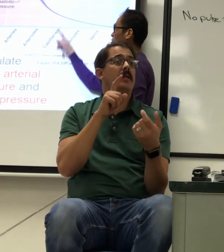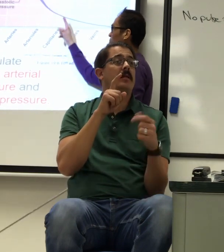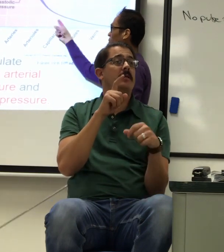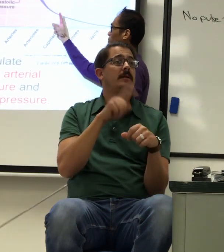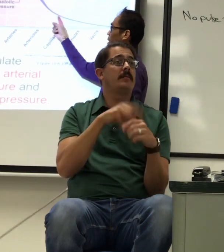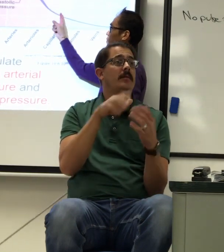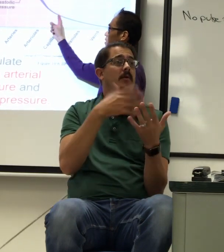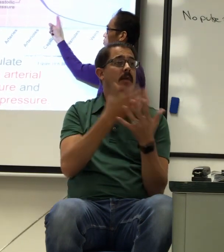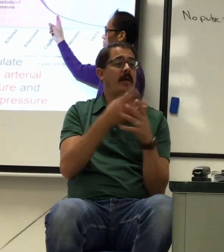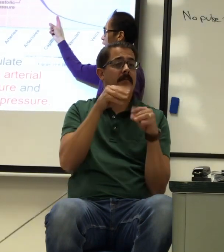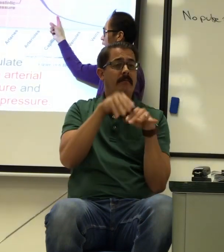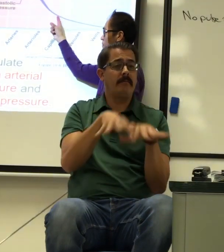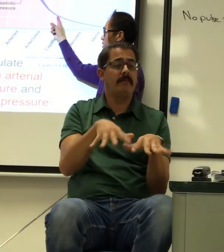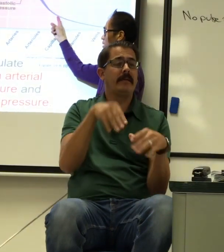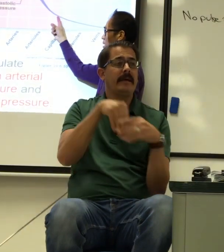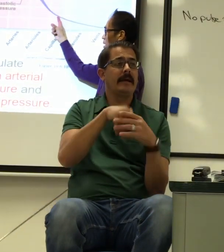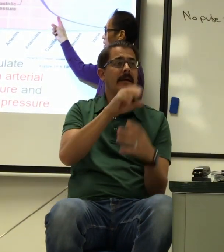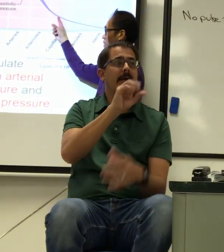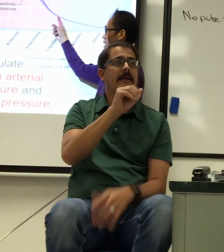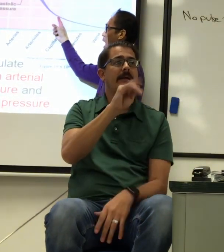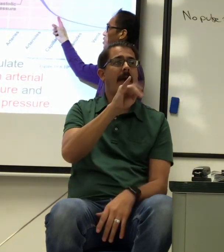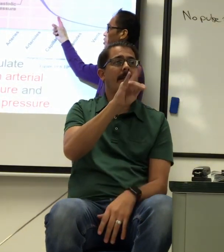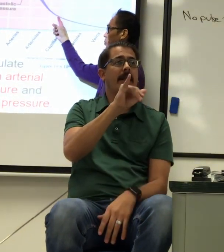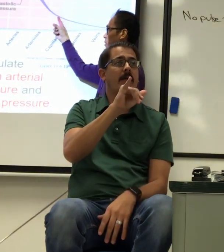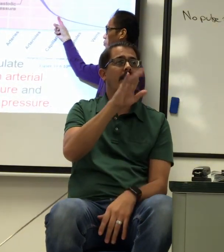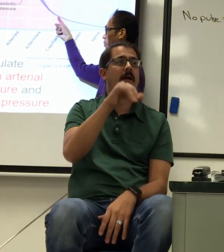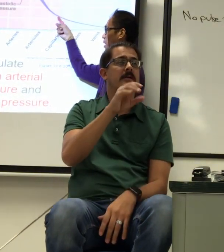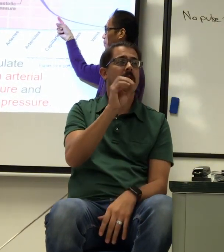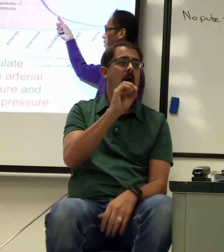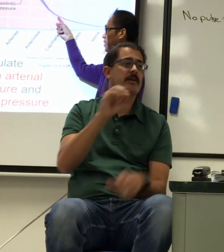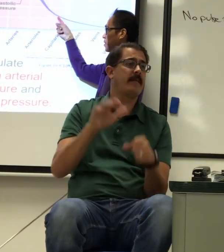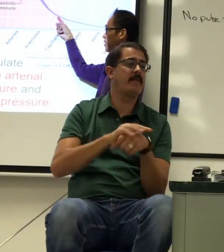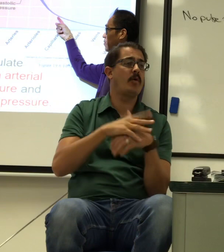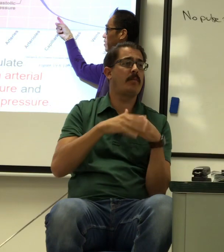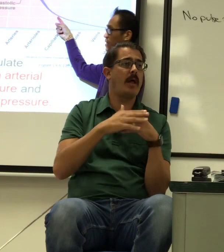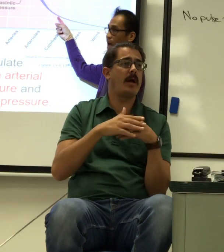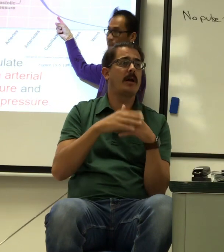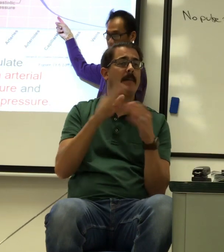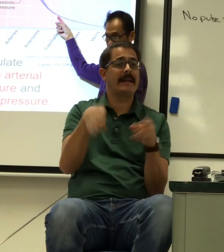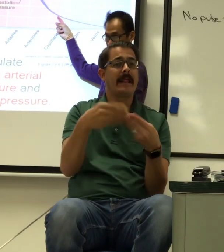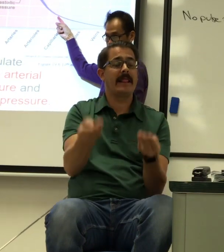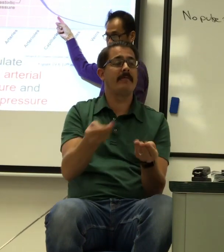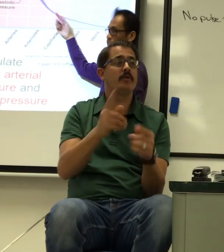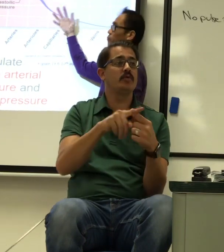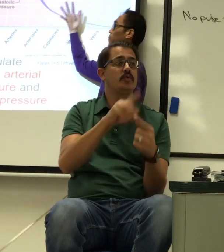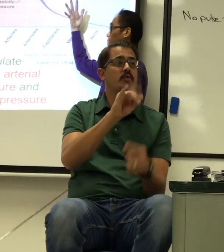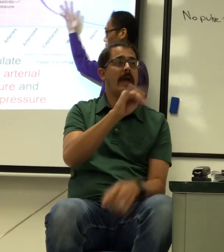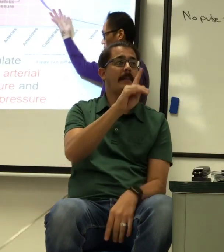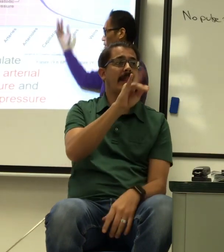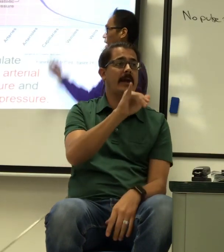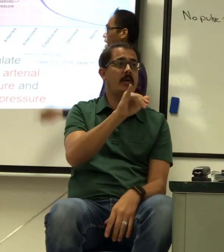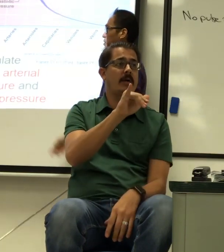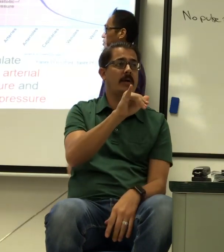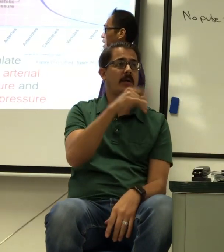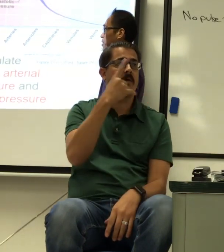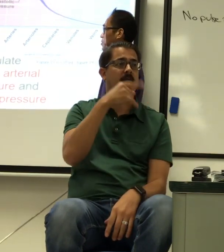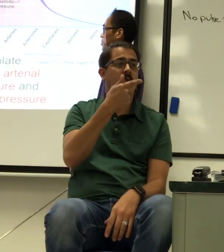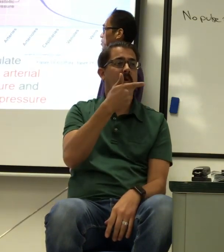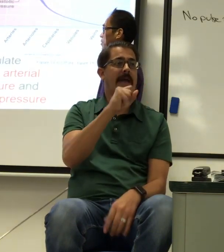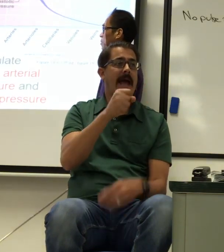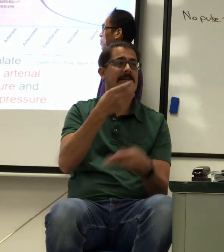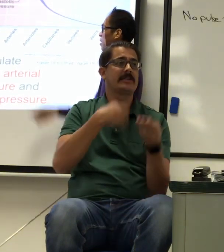this is the most important part. This is where you have the oxygen-rich blood being delivered to the capillaries for the gas